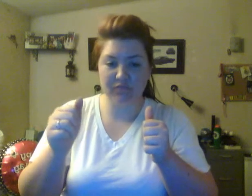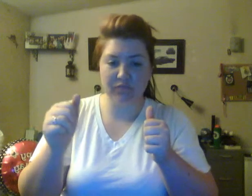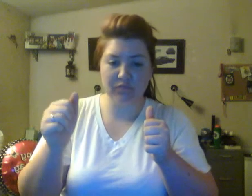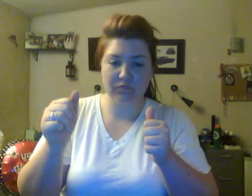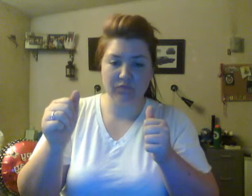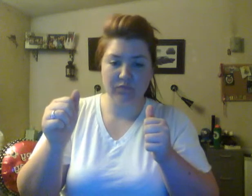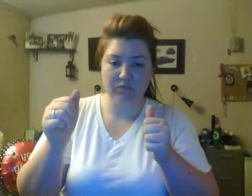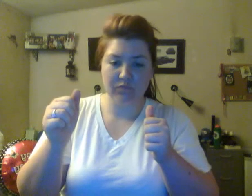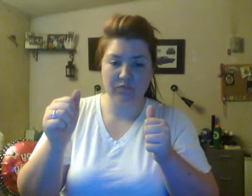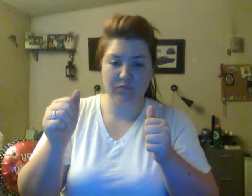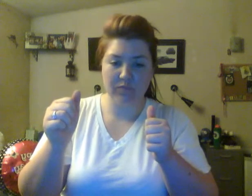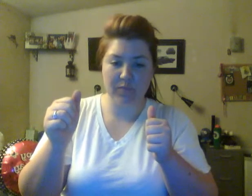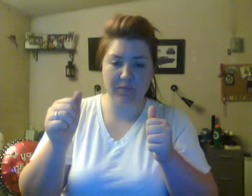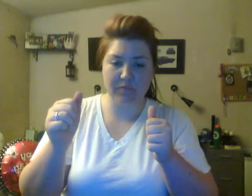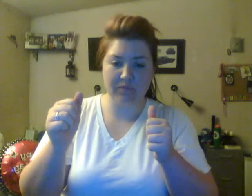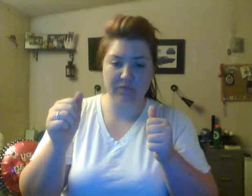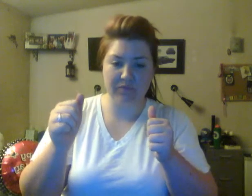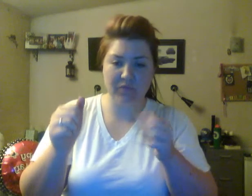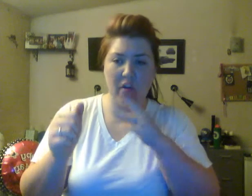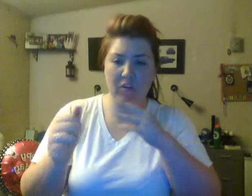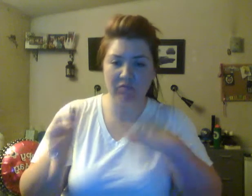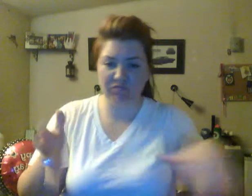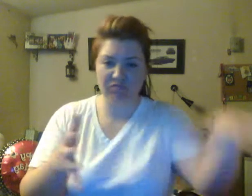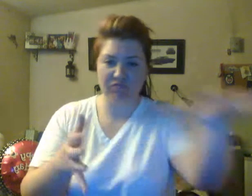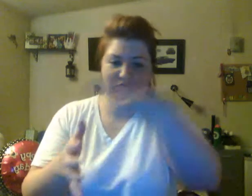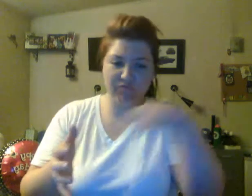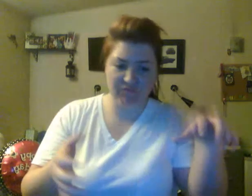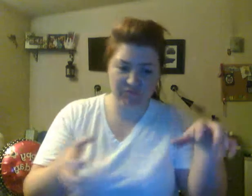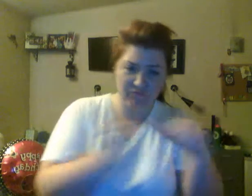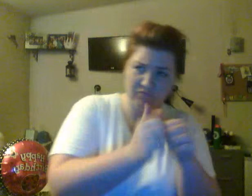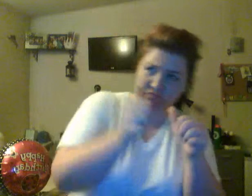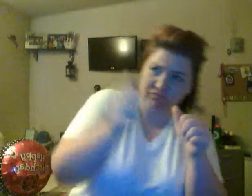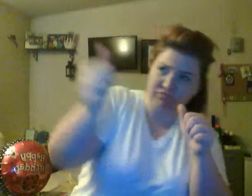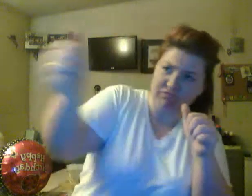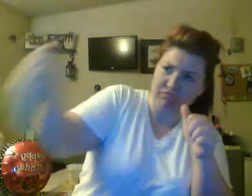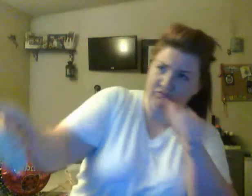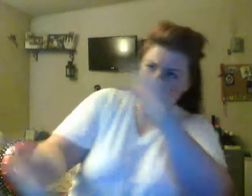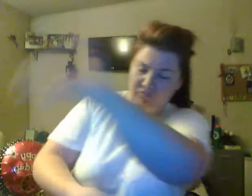They're way across an ocean. Right? Distance was a problem, and Brett?